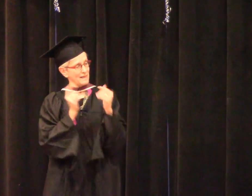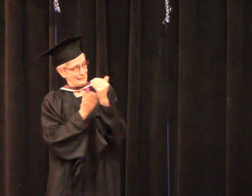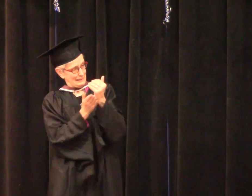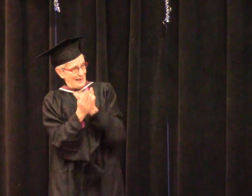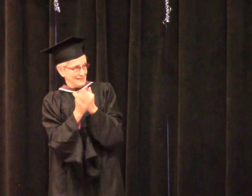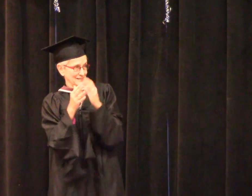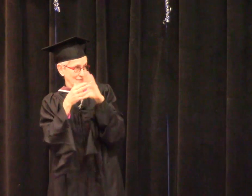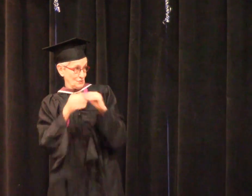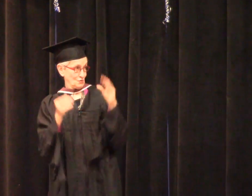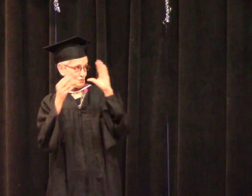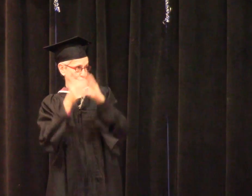for you.